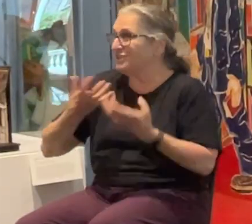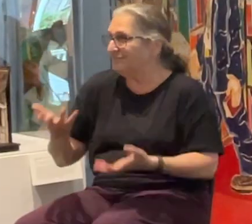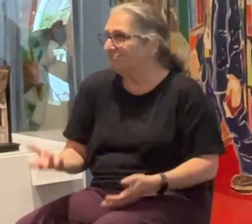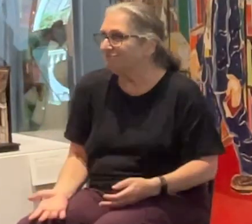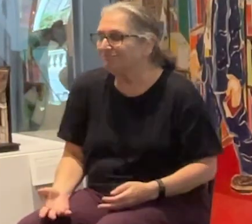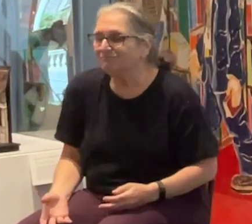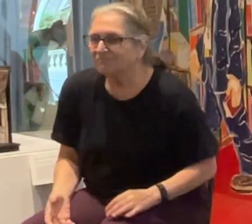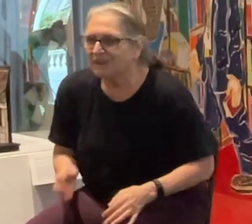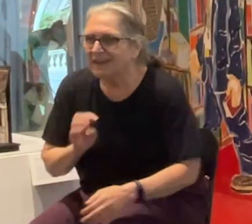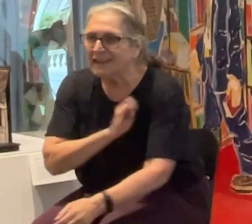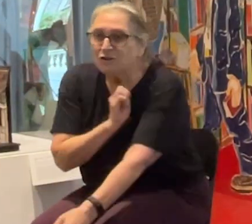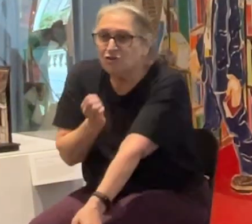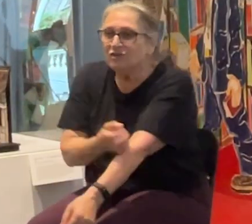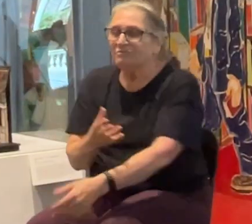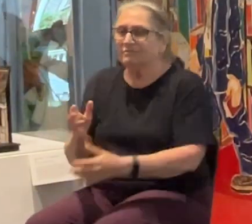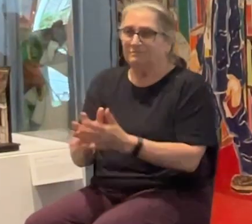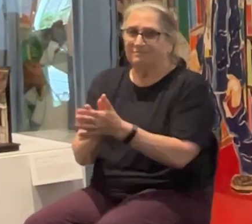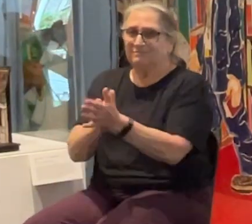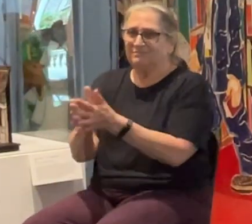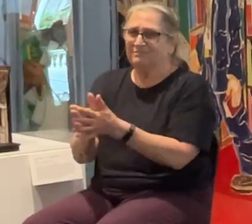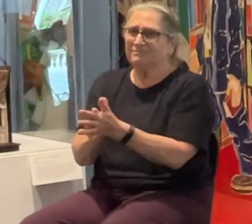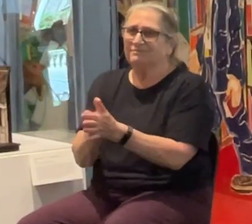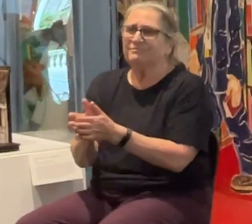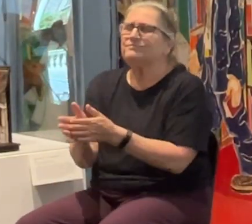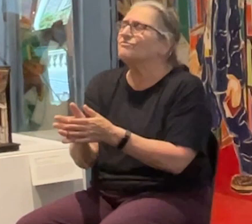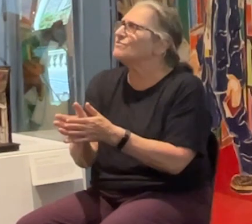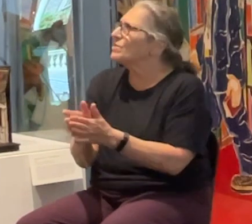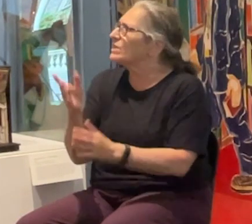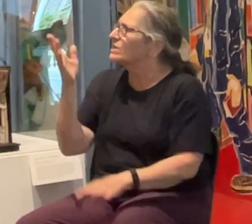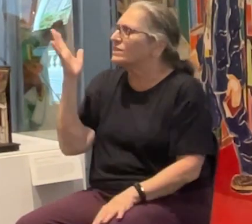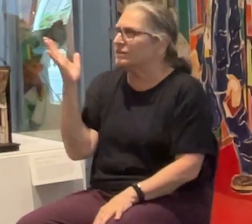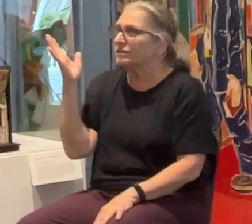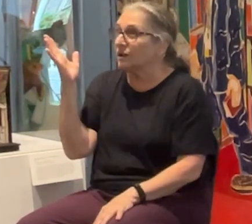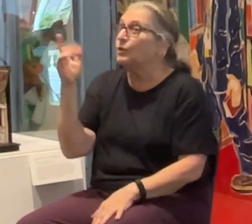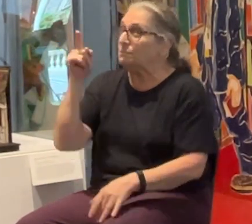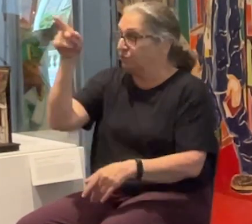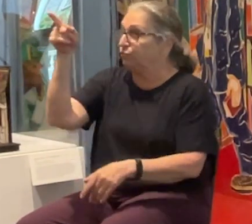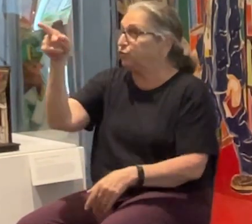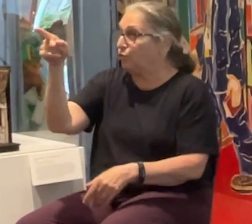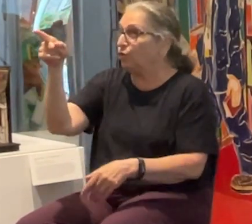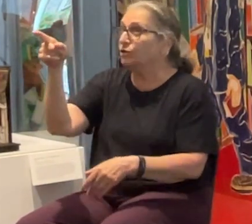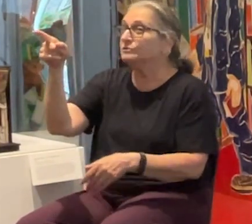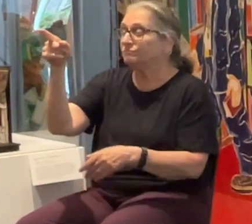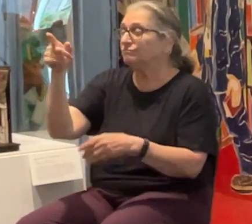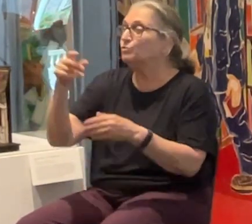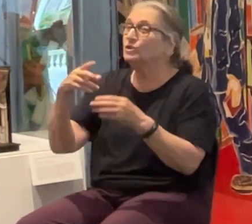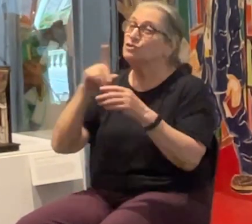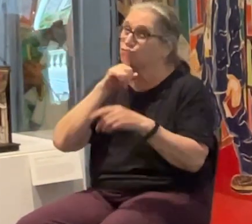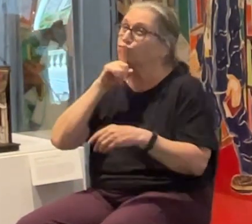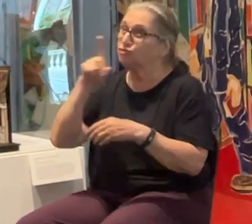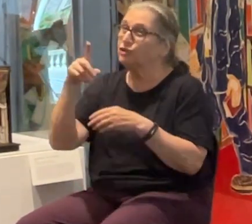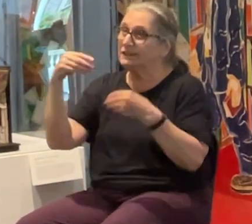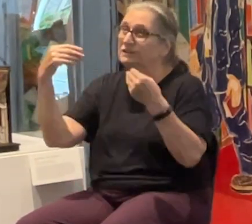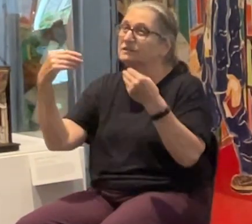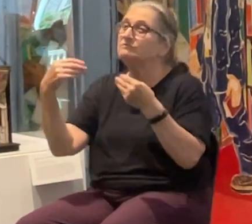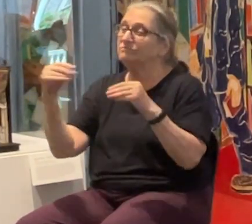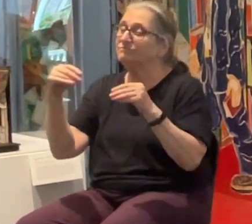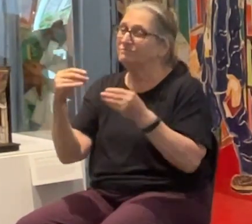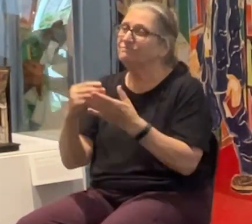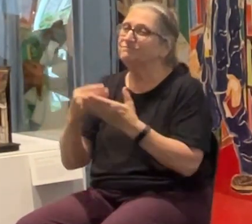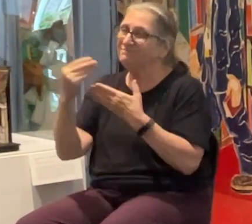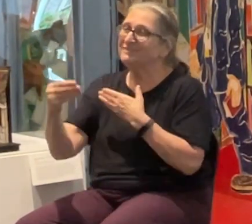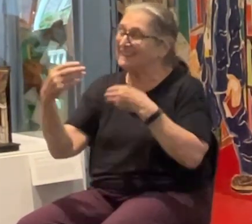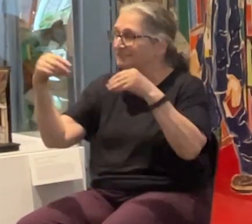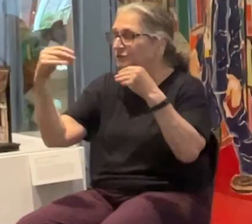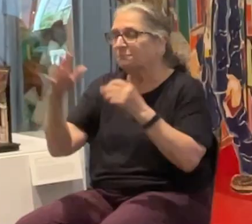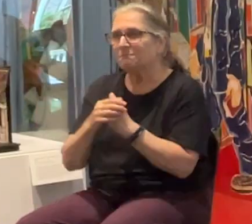When it got moved over here from where it was the actual gift shop, my role was to, we had to